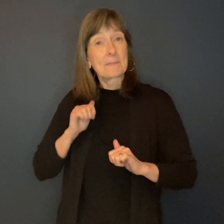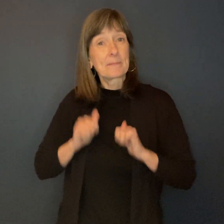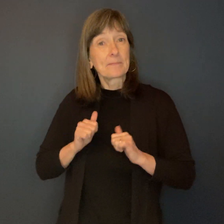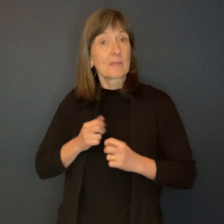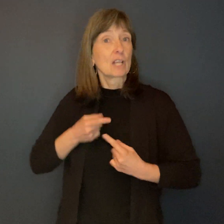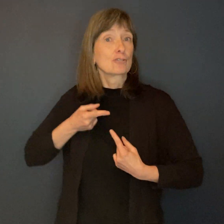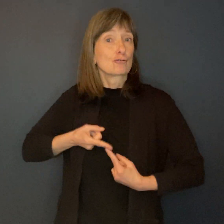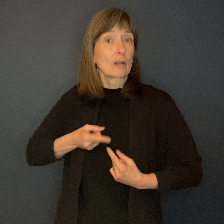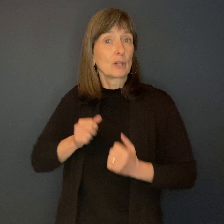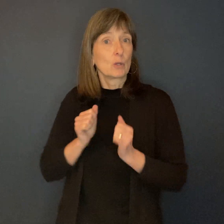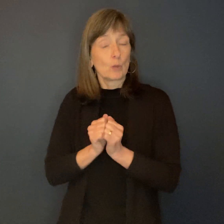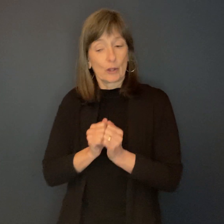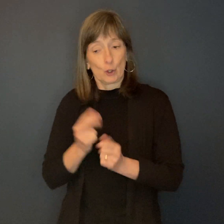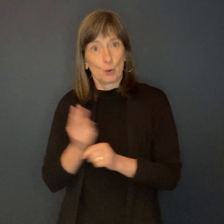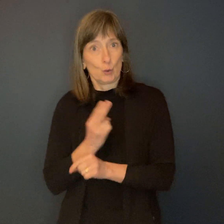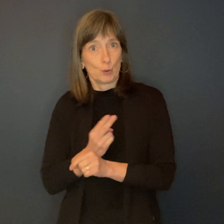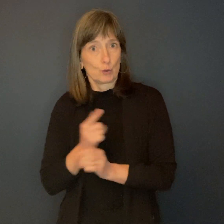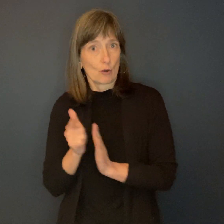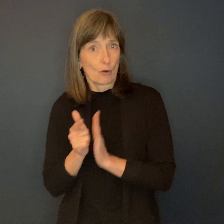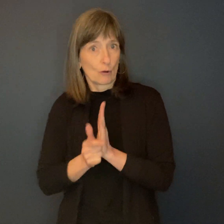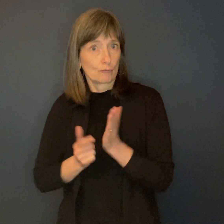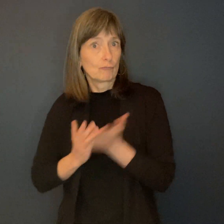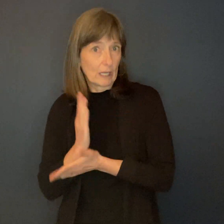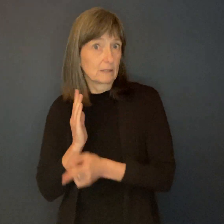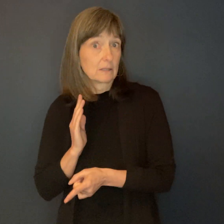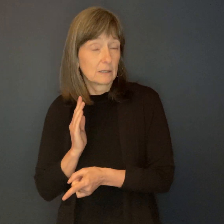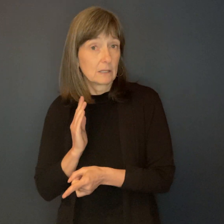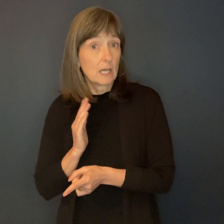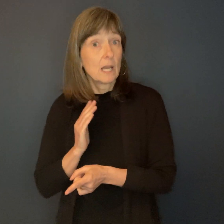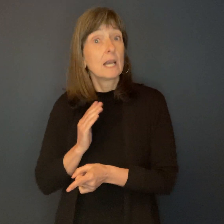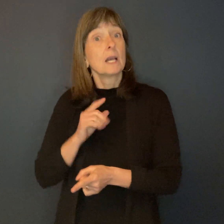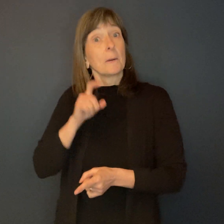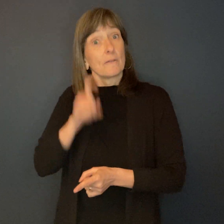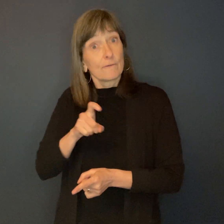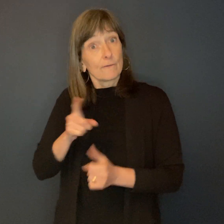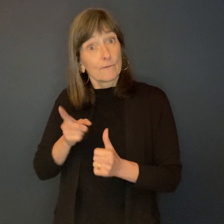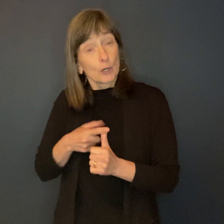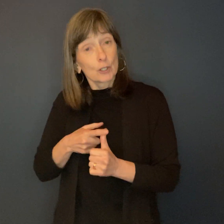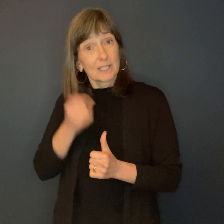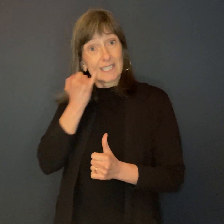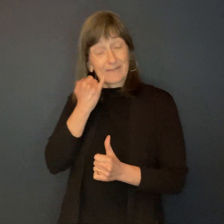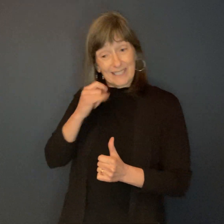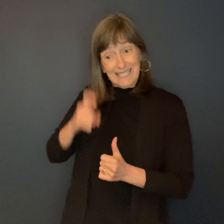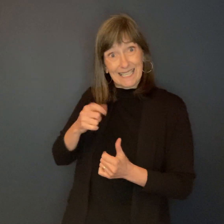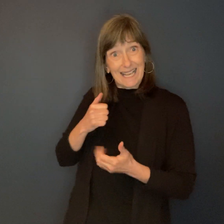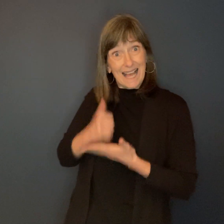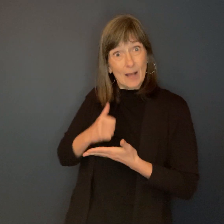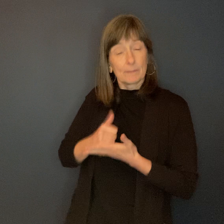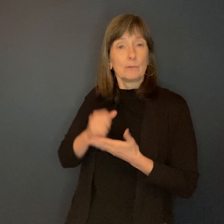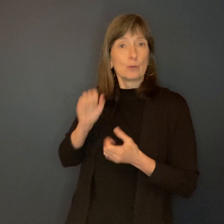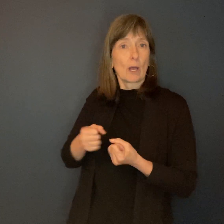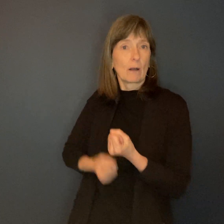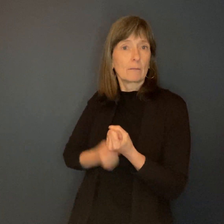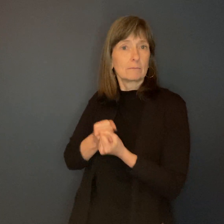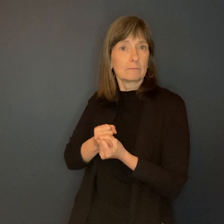you acknowledge supports and accommodations for people. So I may know, like I have a daughter who has